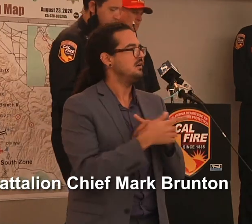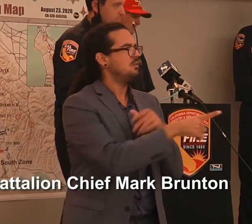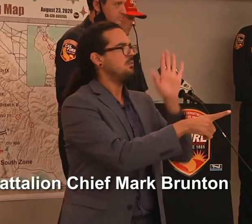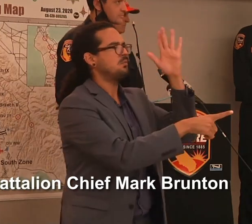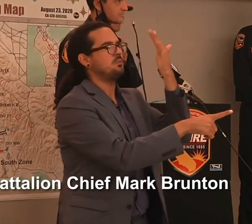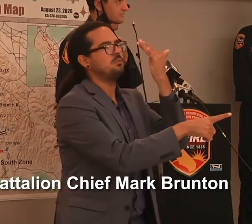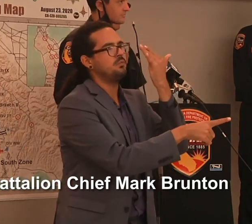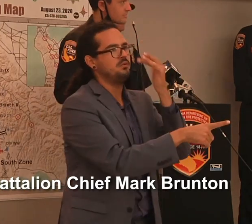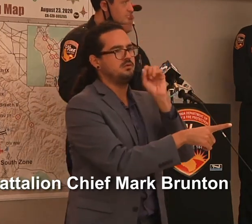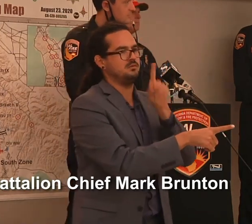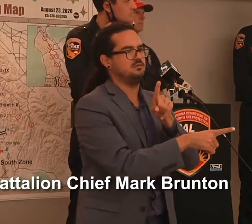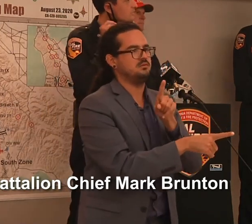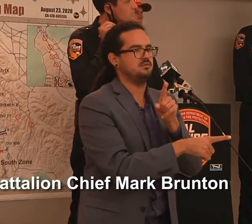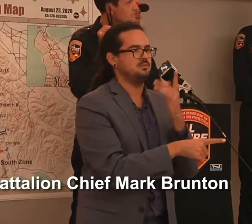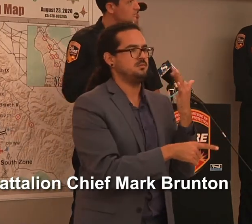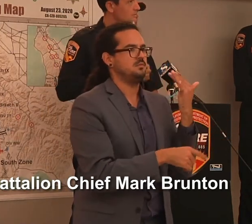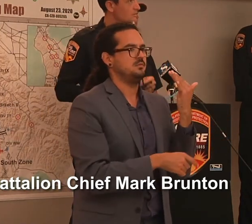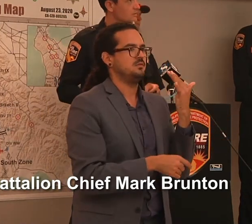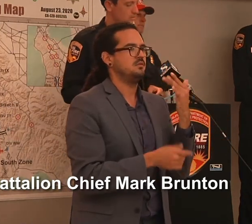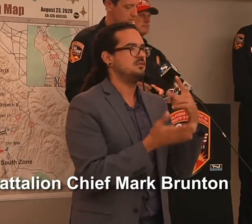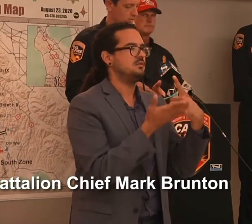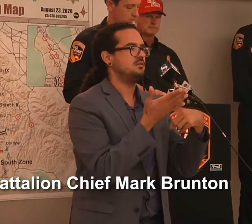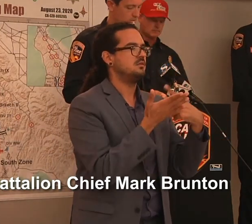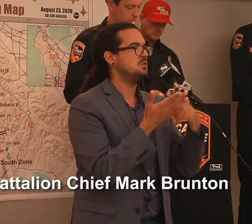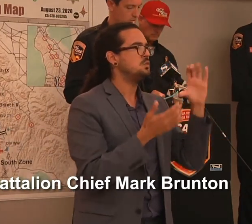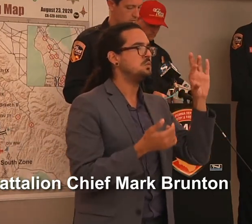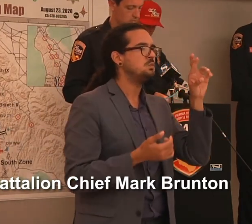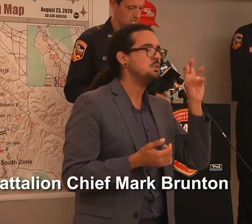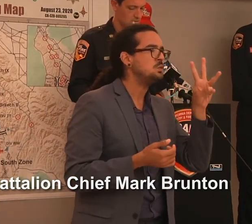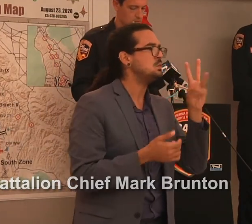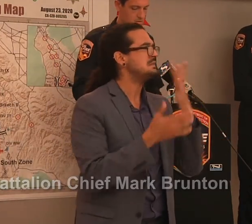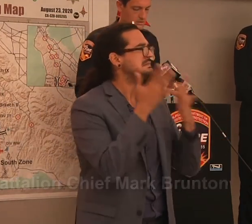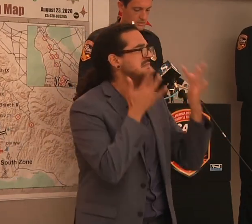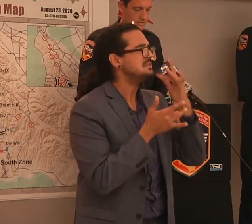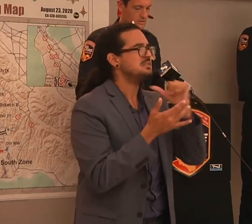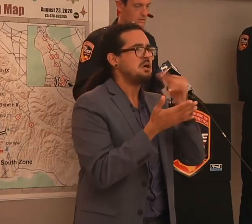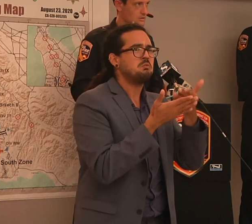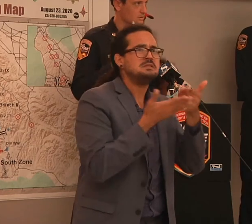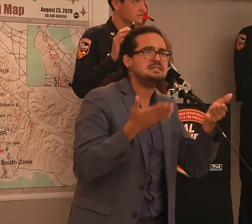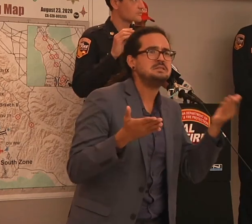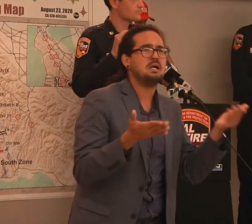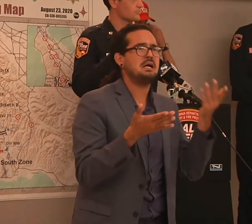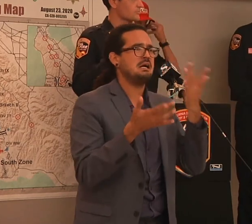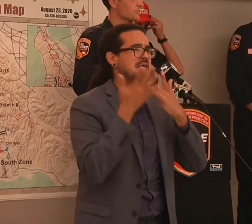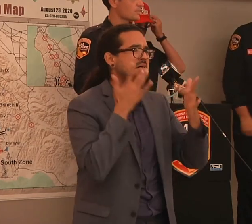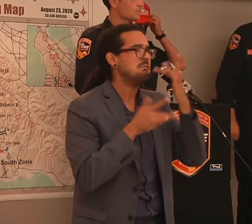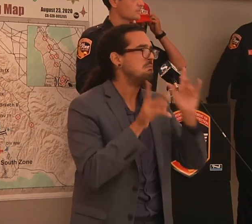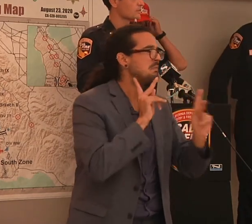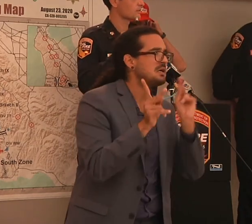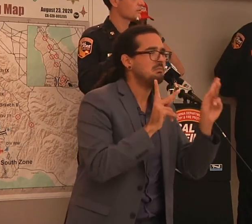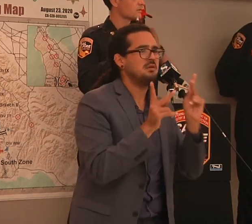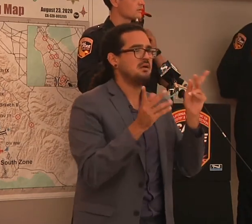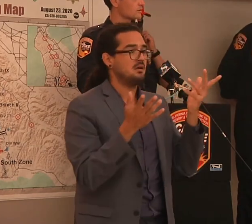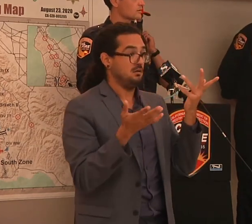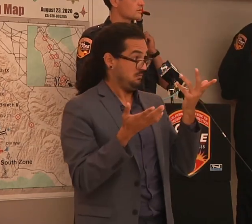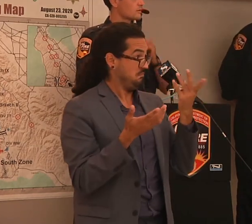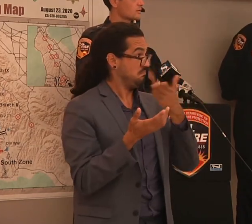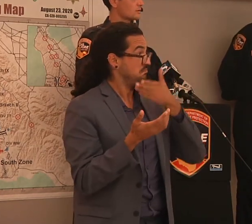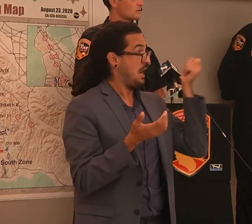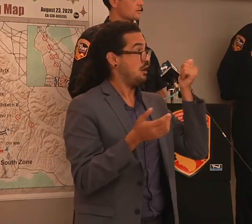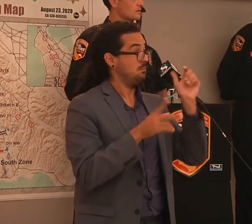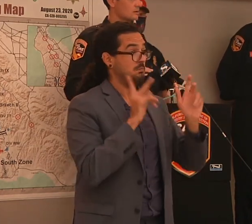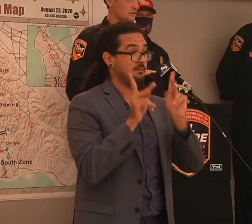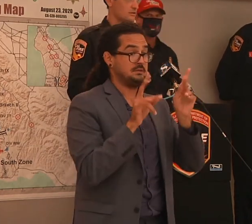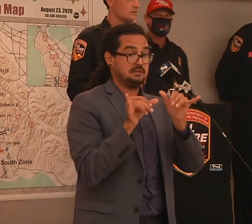about how strapped crews are and how you need more resources. In those first few days, did it help at all to have, was it all